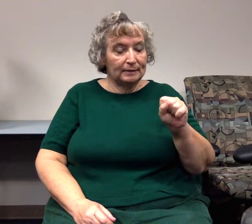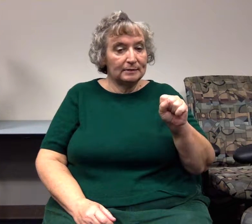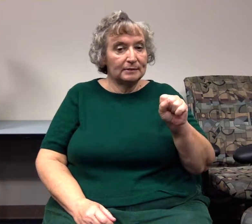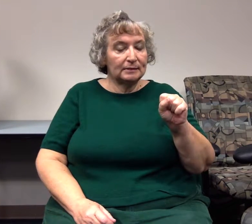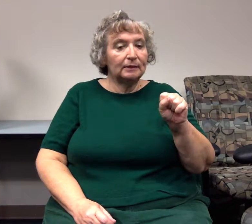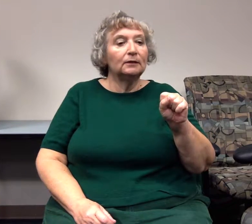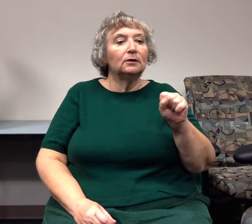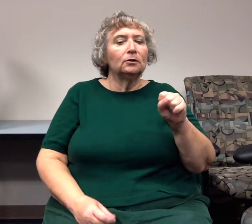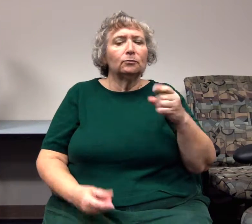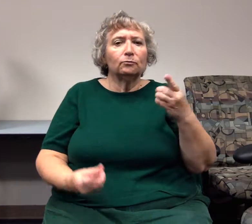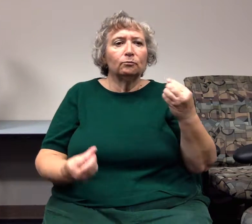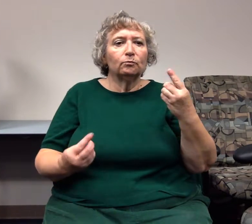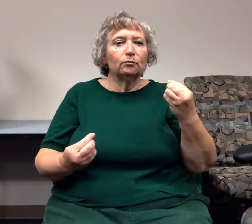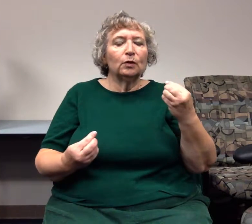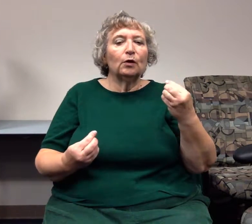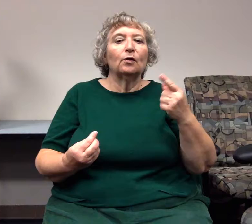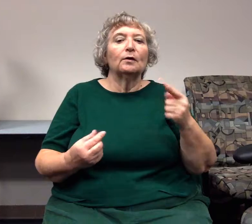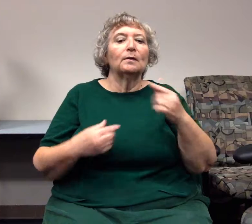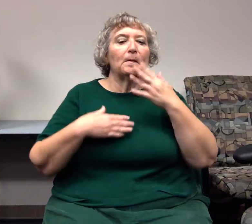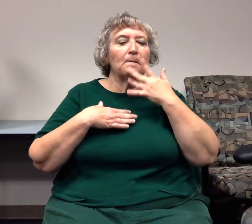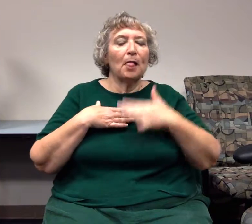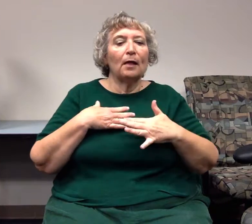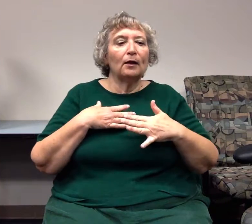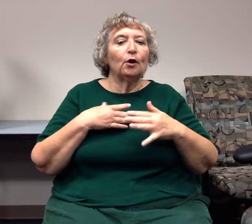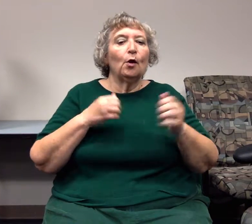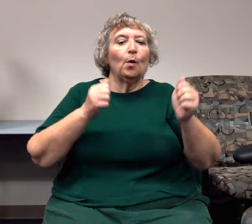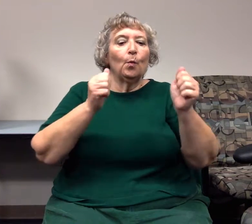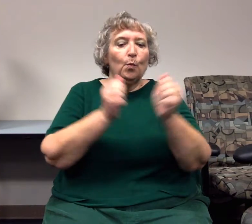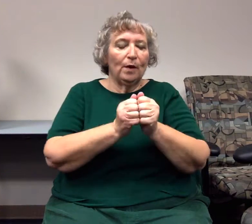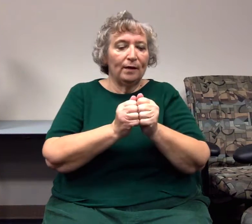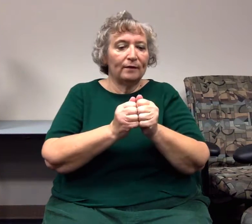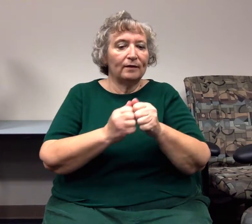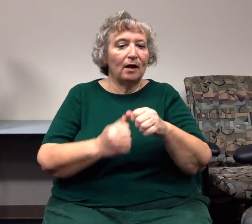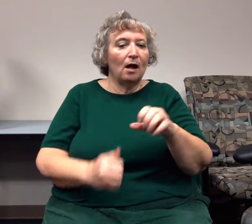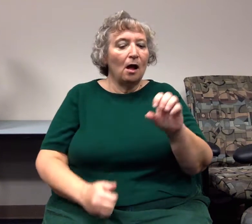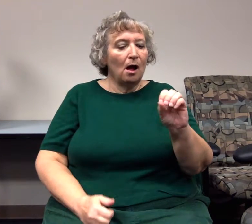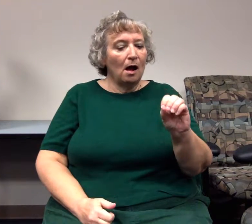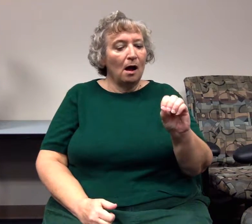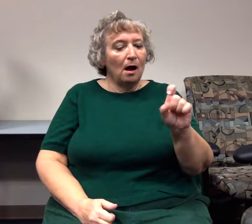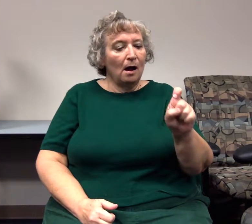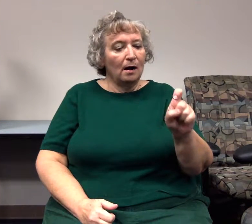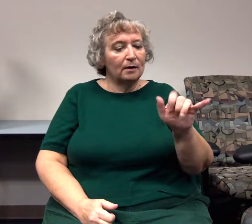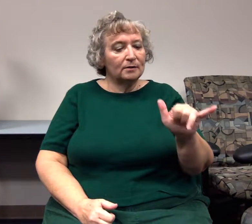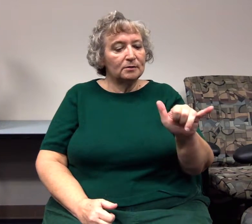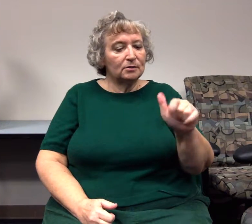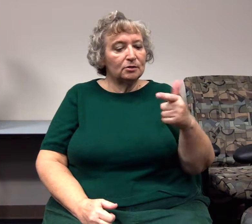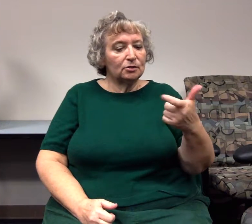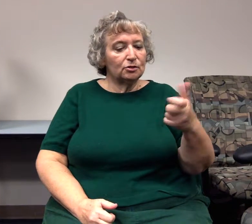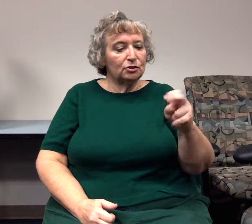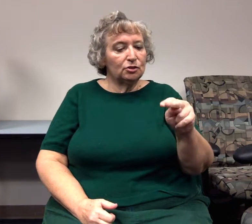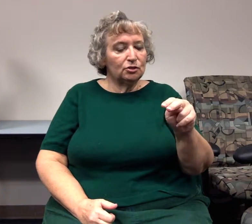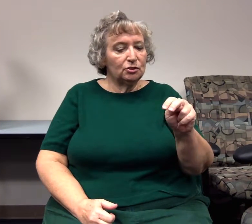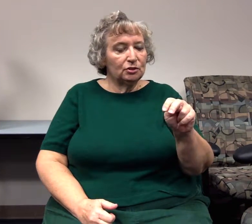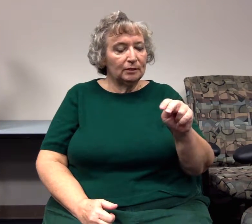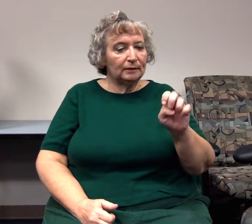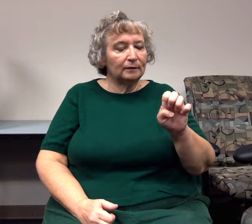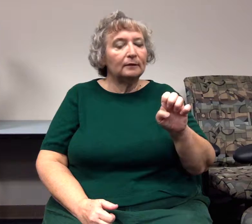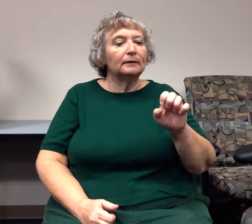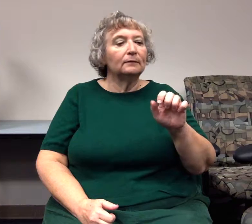cells. And that's really how our cells get the oxygen to breathe. Now, our heart does